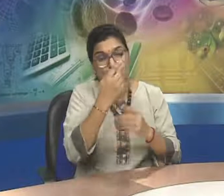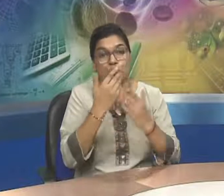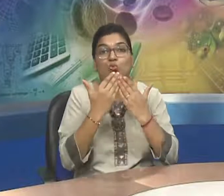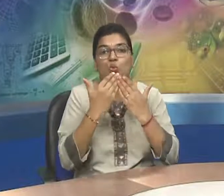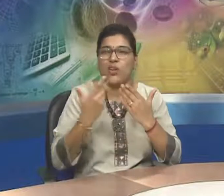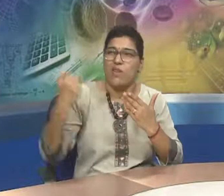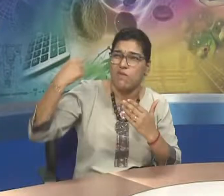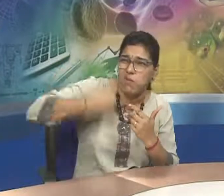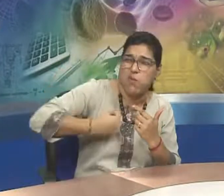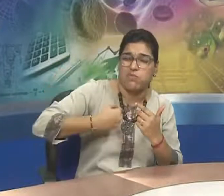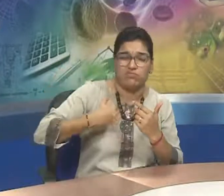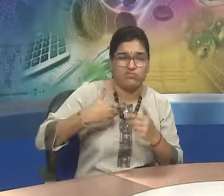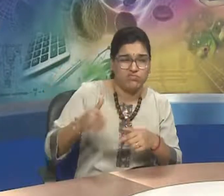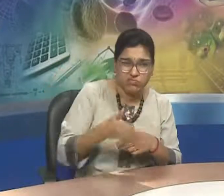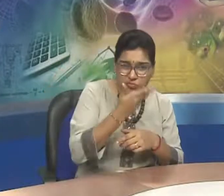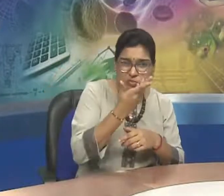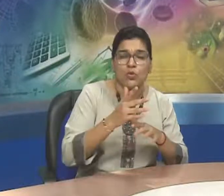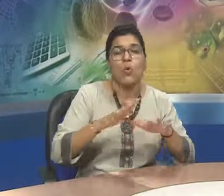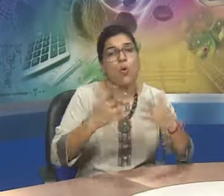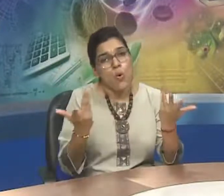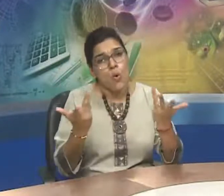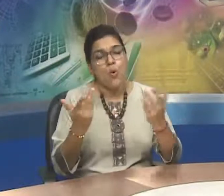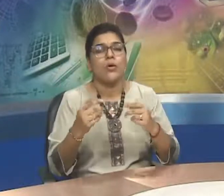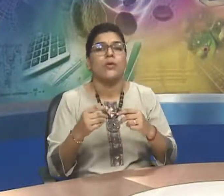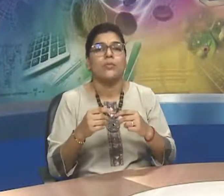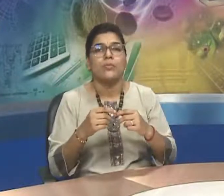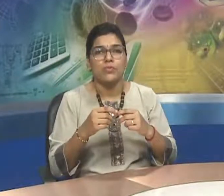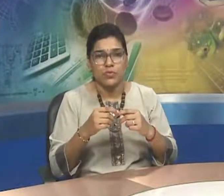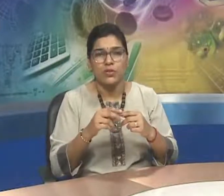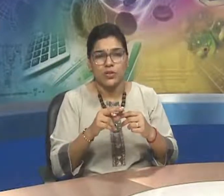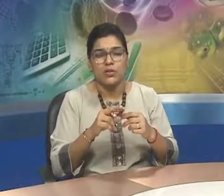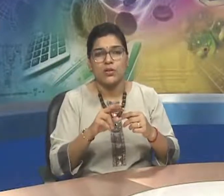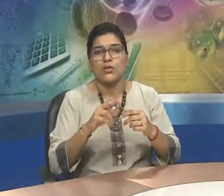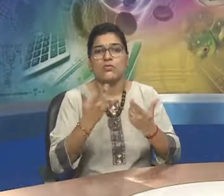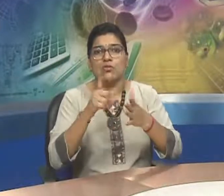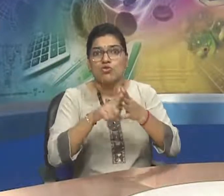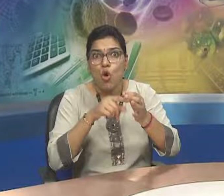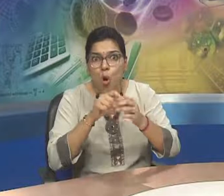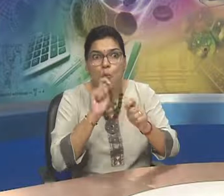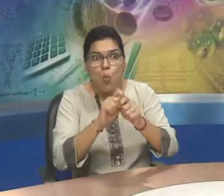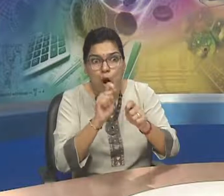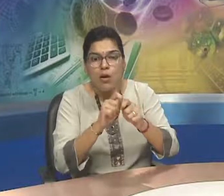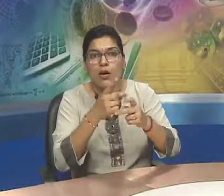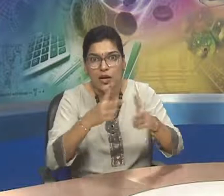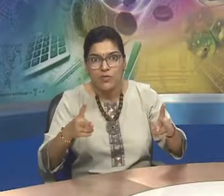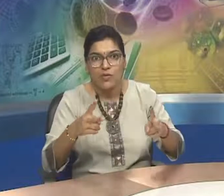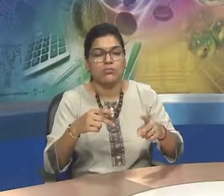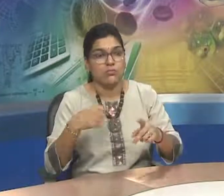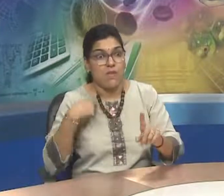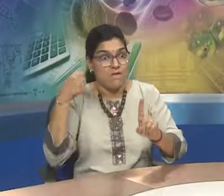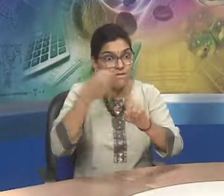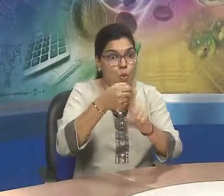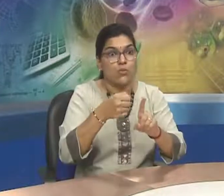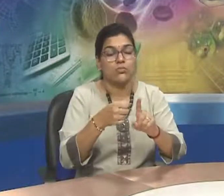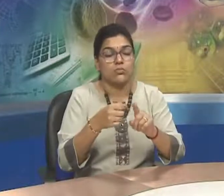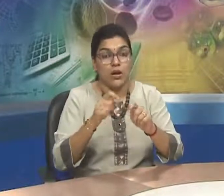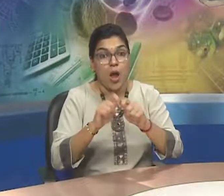willing to go to school and parents force that child to go to school,